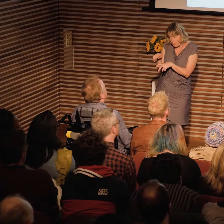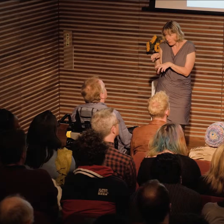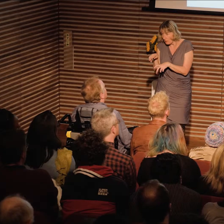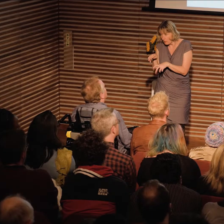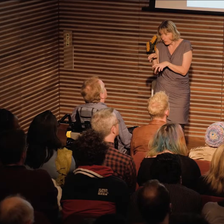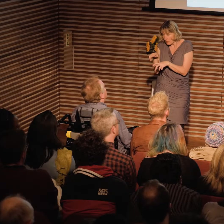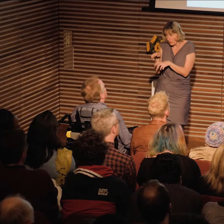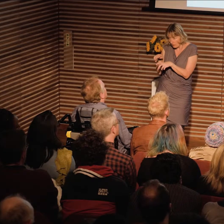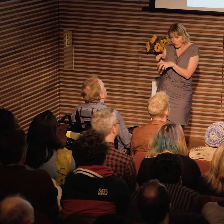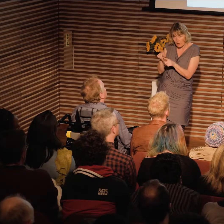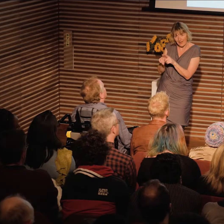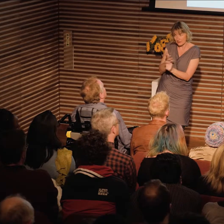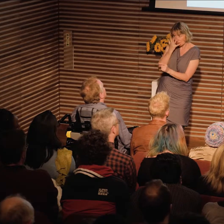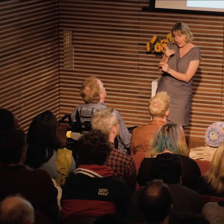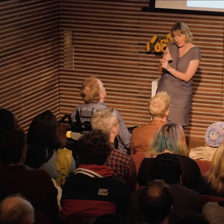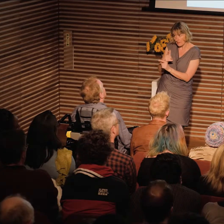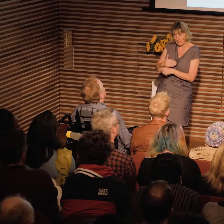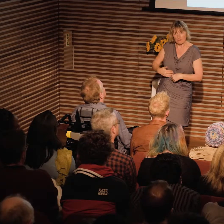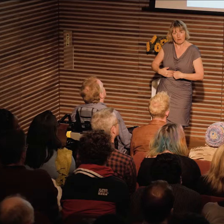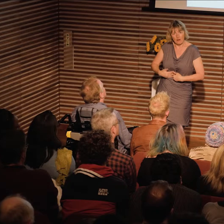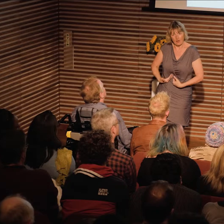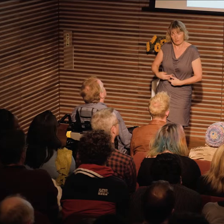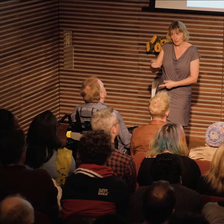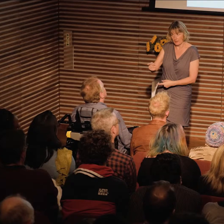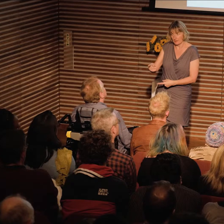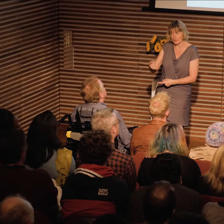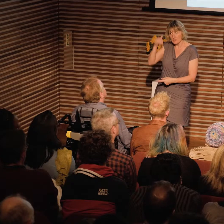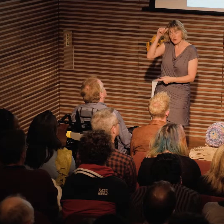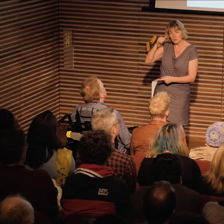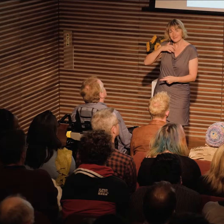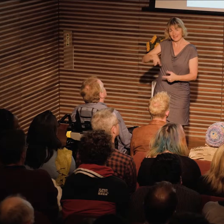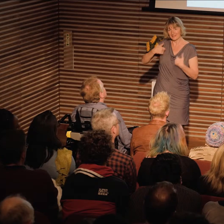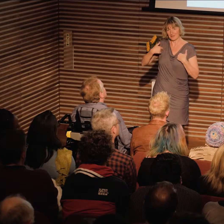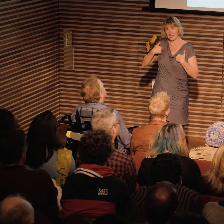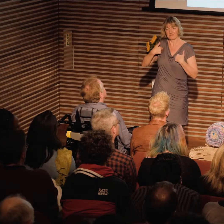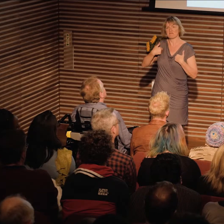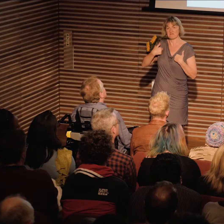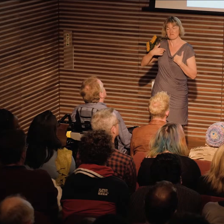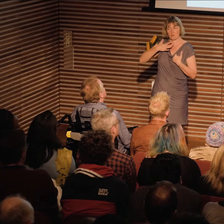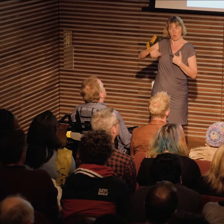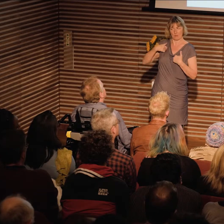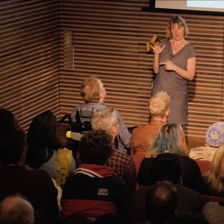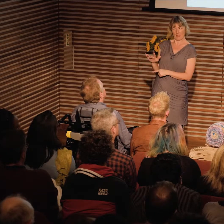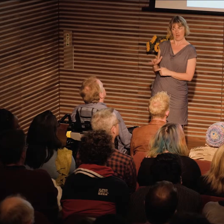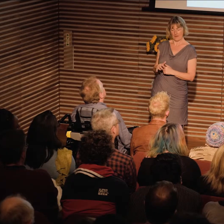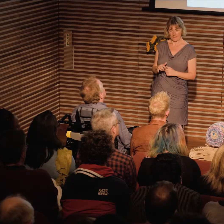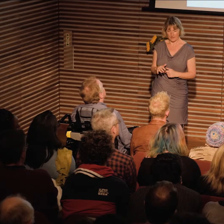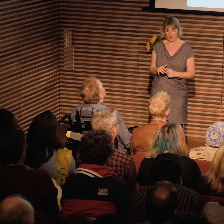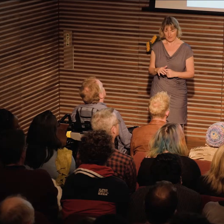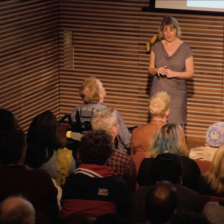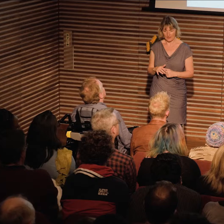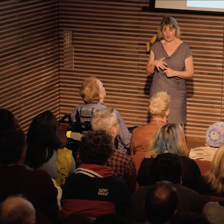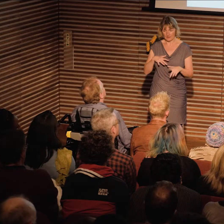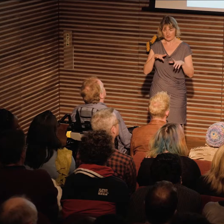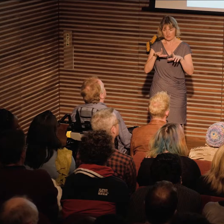shame. She is so hungry, she needs me, but doesn't want me there. A pregnant